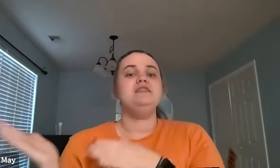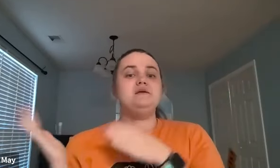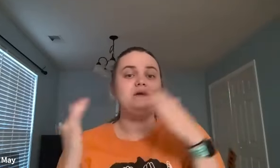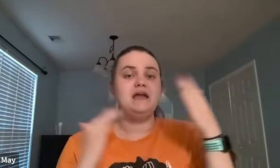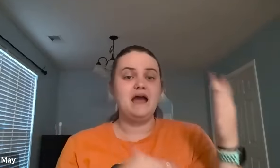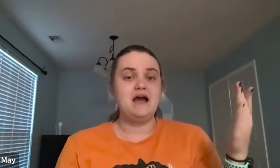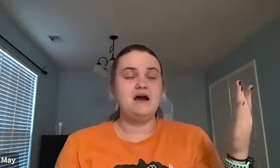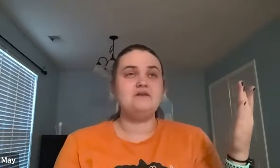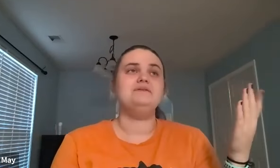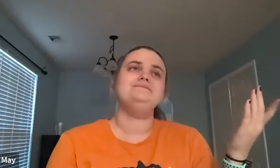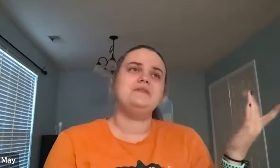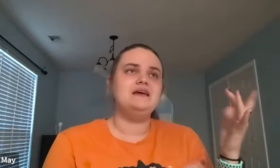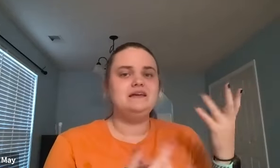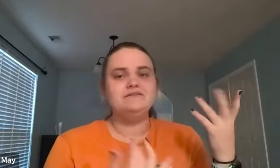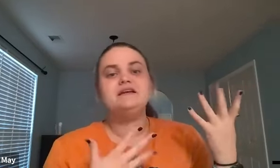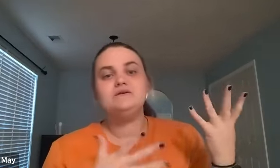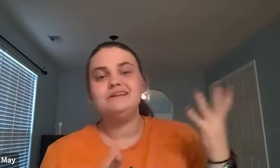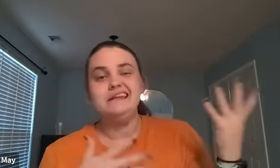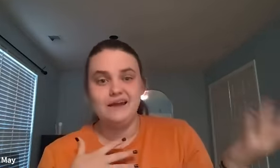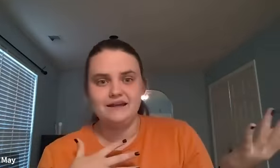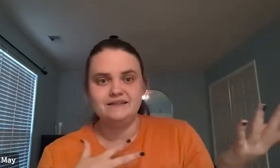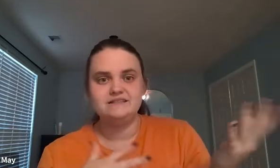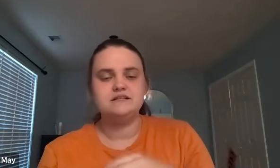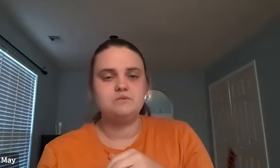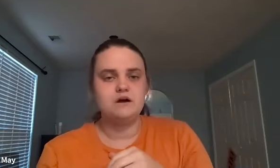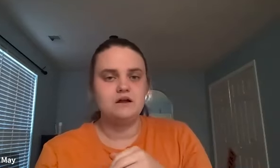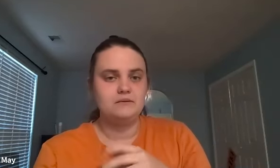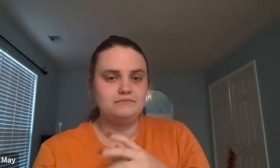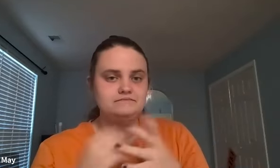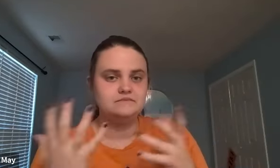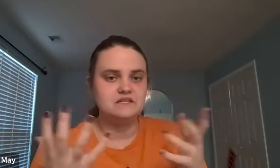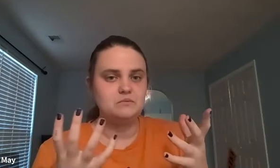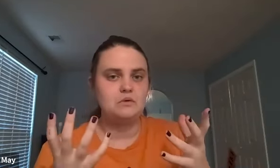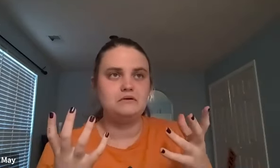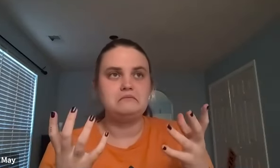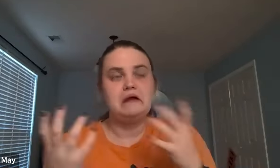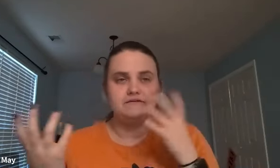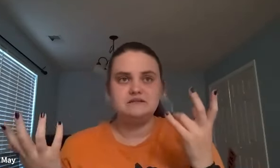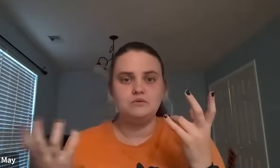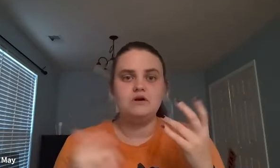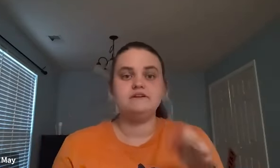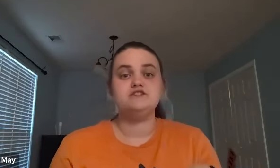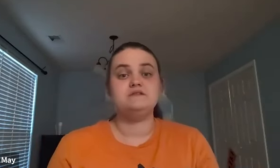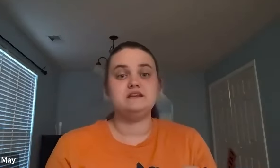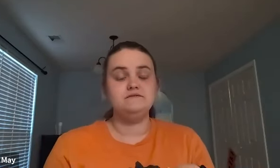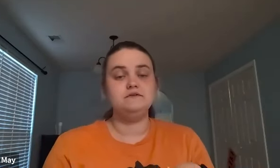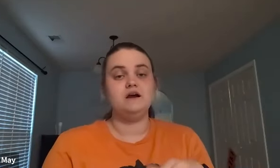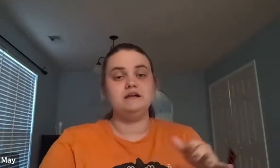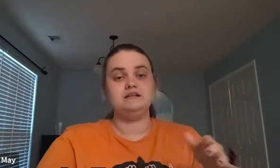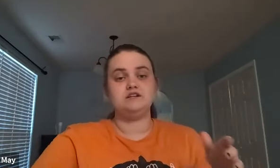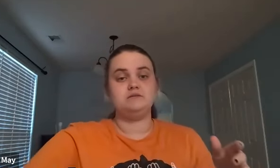Then we have evening, really night is what is more, I've seen more of. And so the sign for night is going to